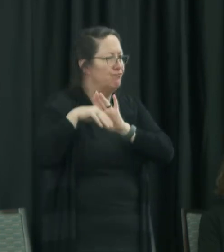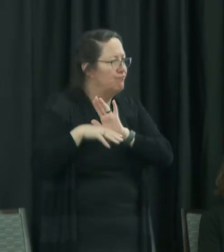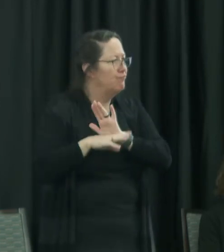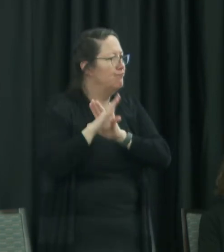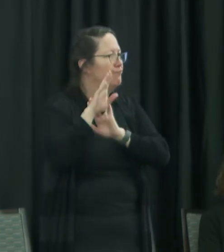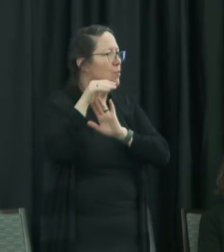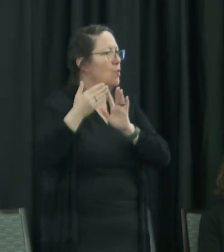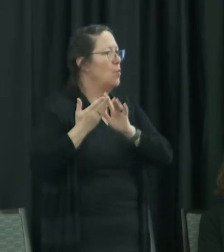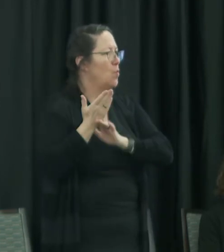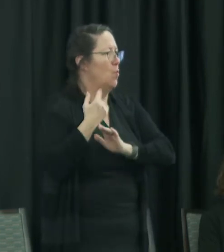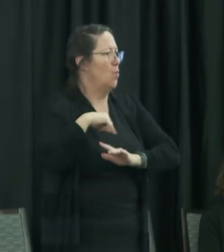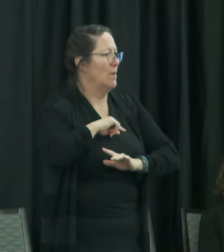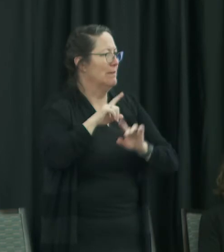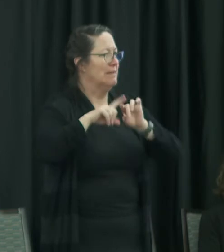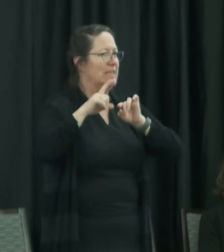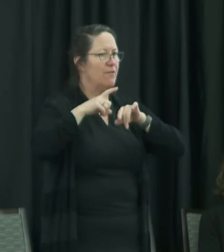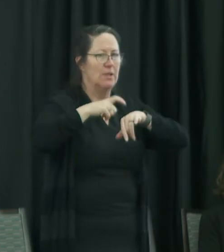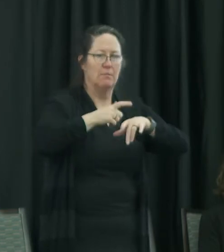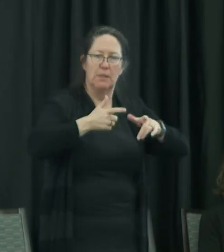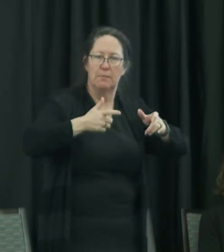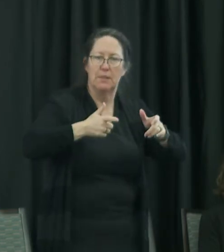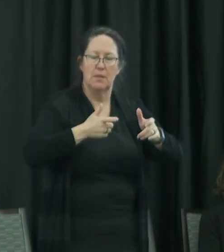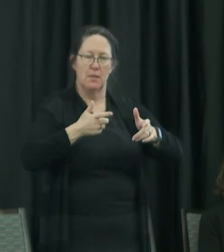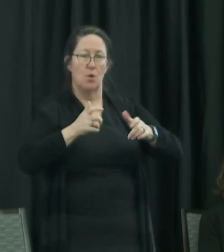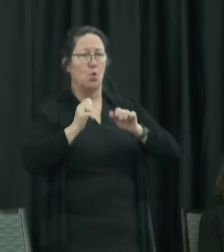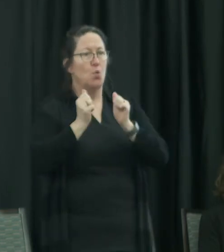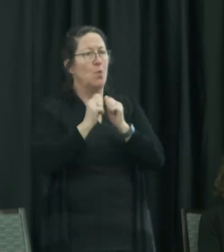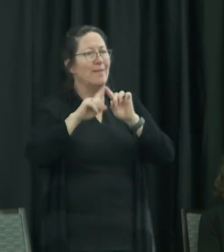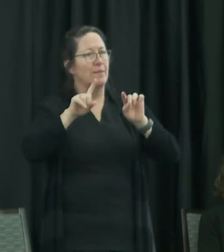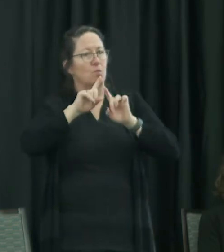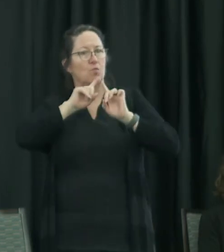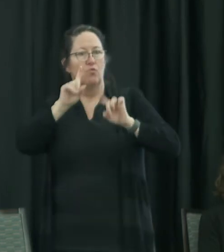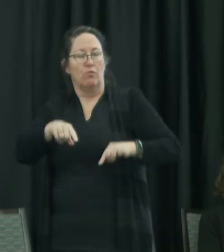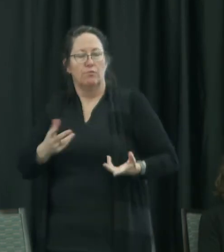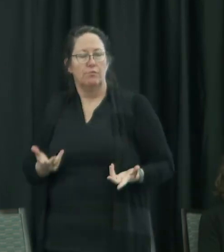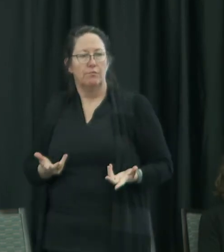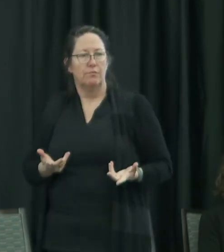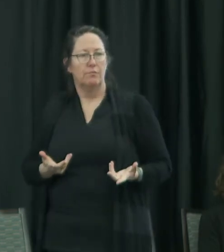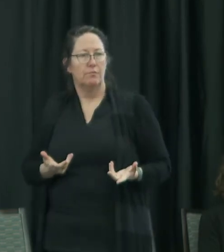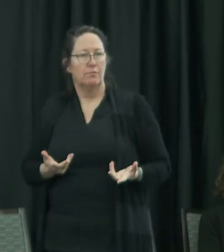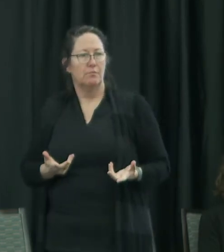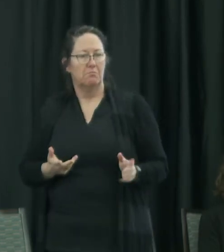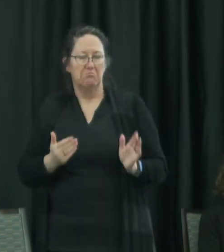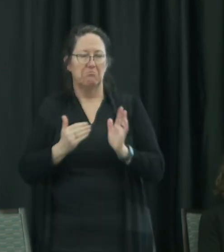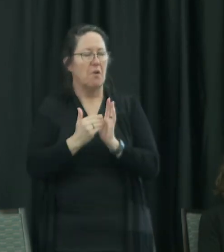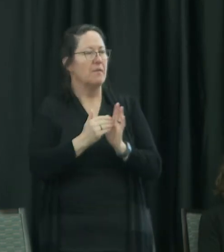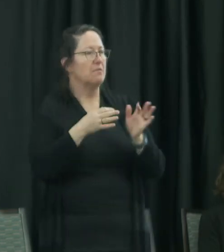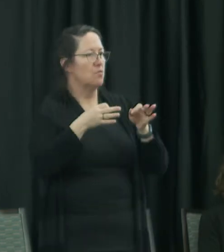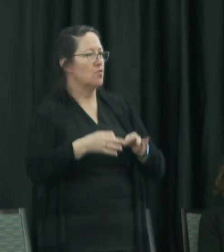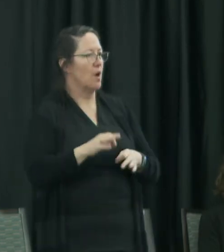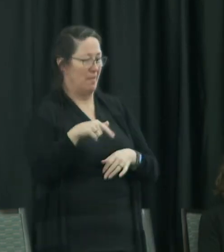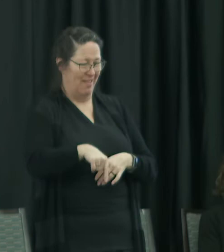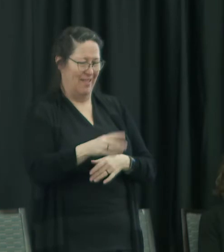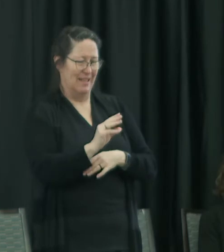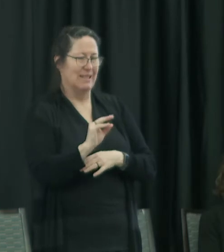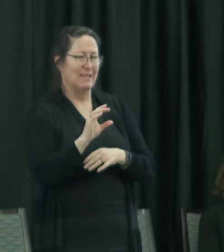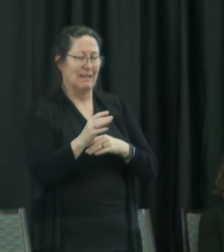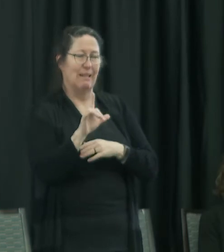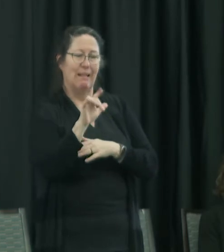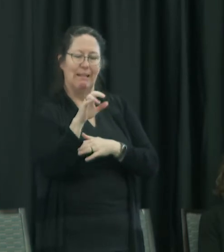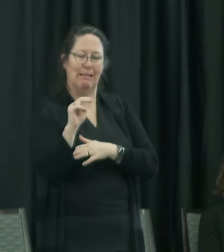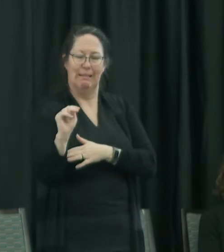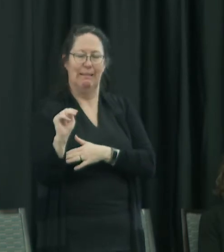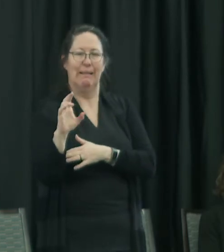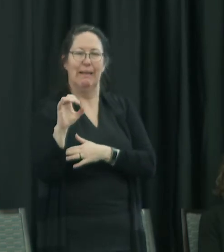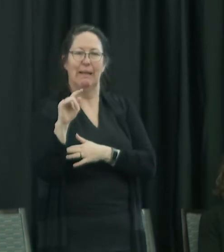through us at different speeds and with different outcomes. I often describe Lynn County as the safety net for the